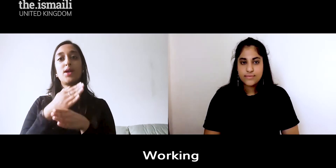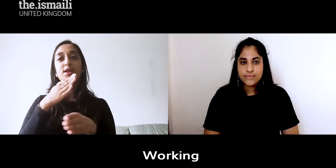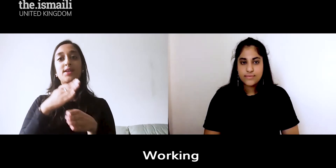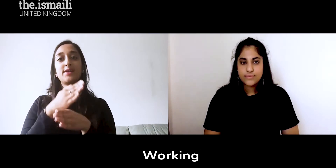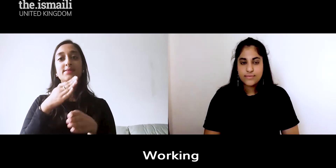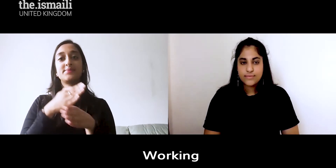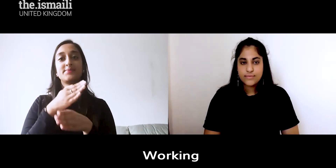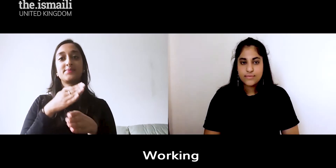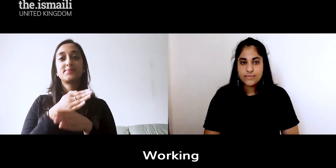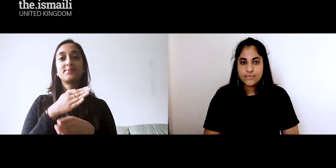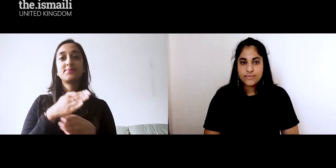Working.